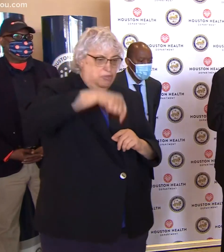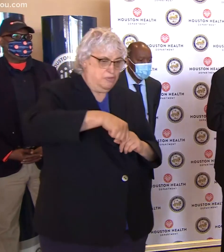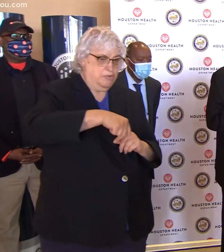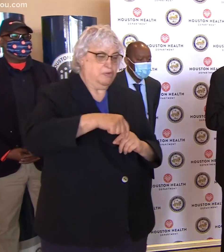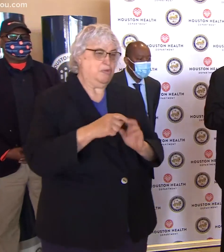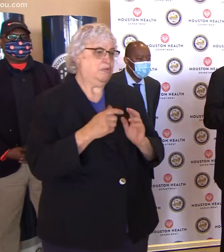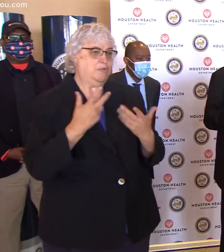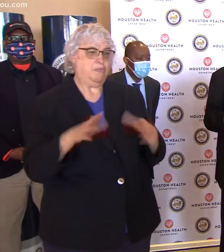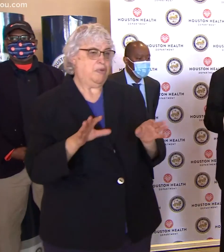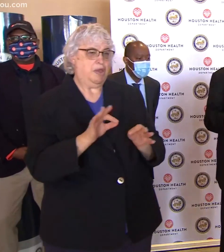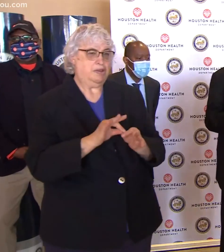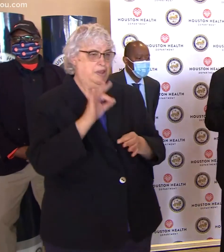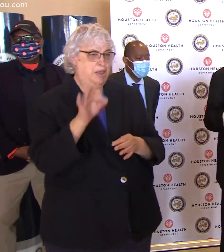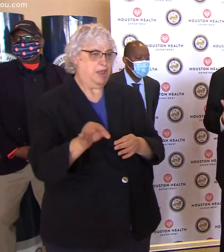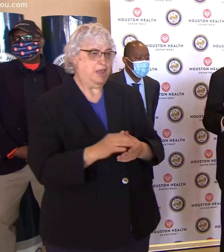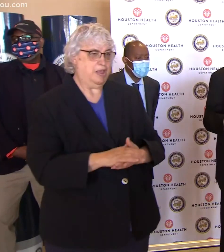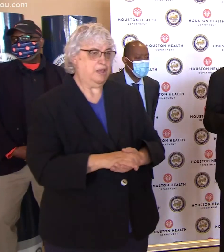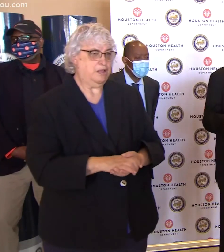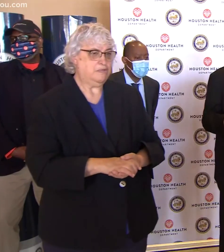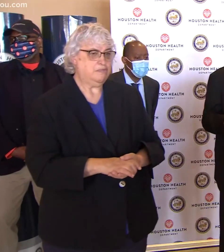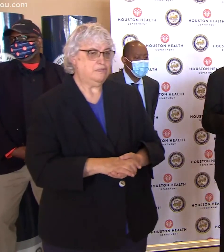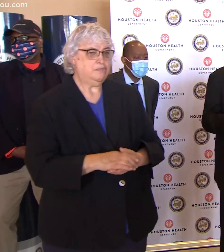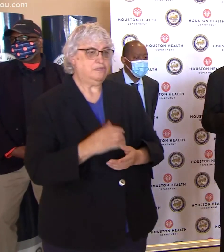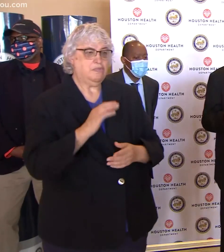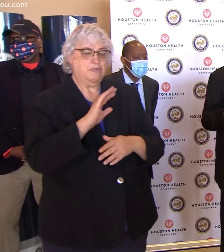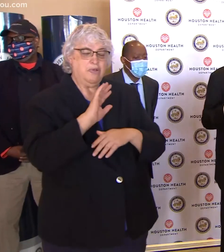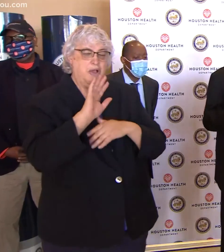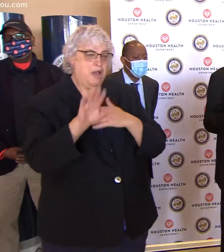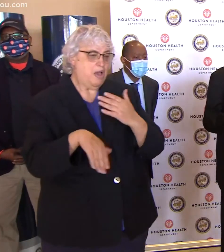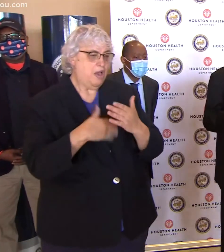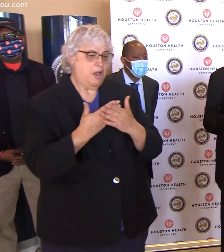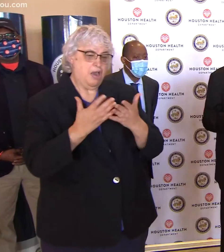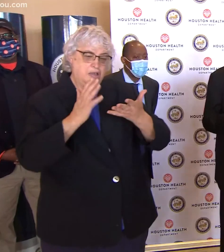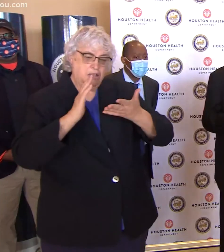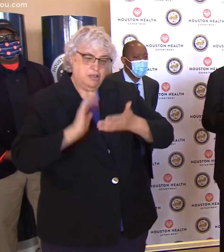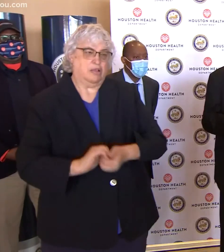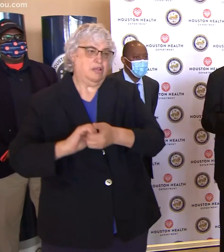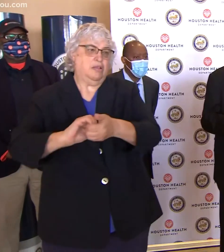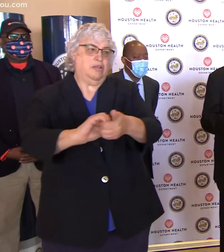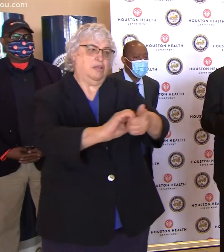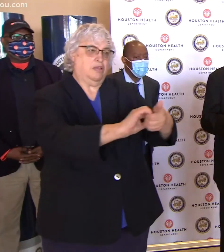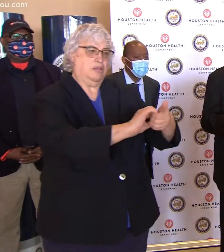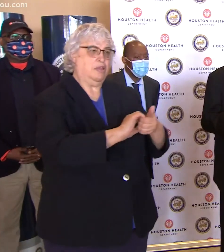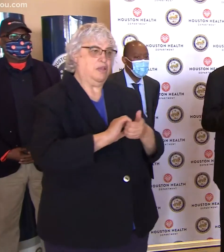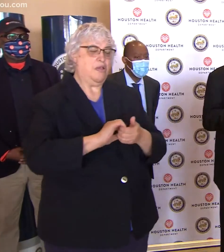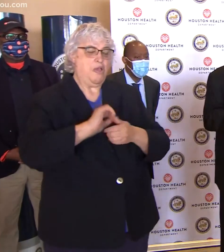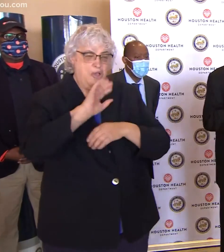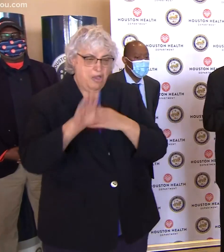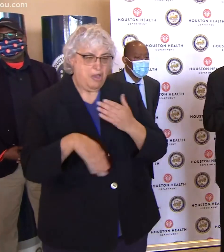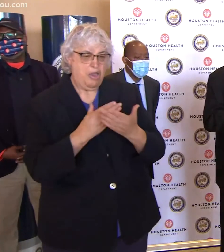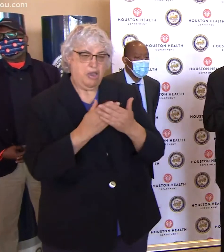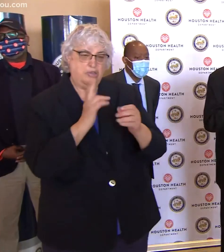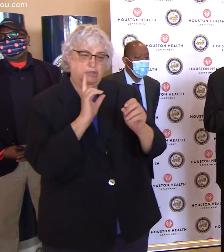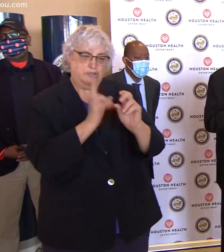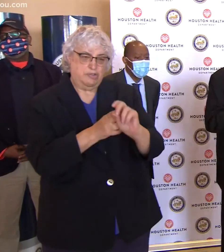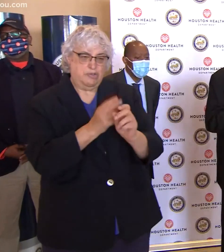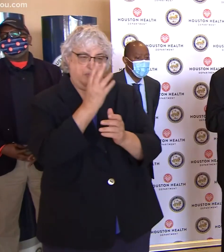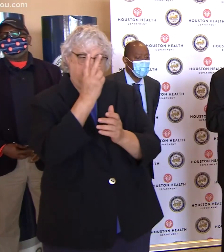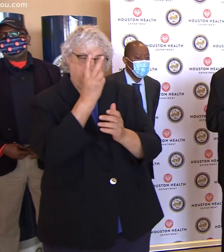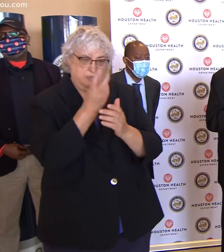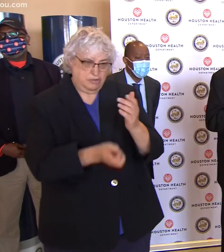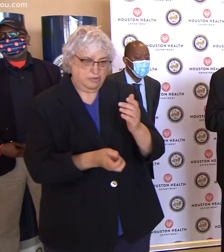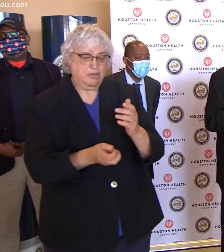municipalities. This is something that we're all in together. Every one of us has a role to play. I will play an additional